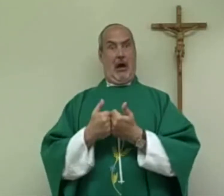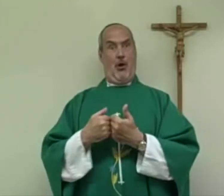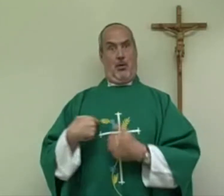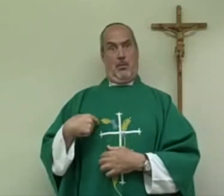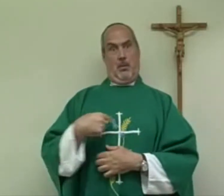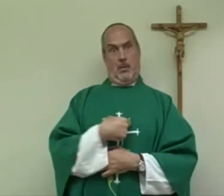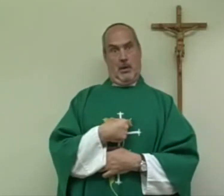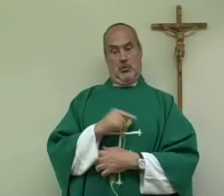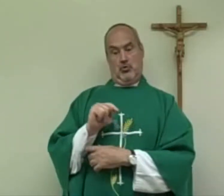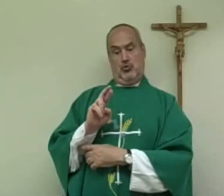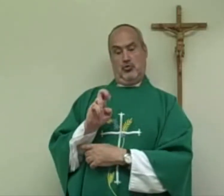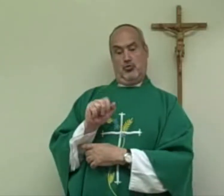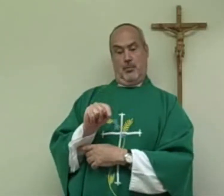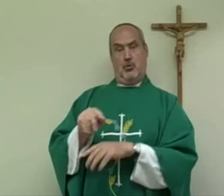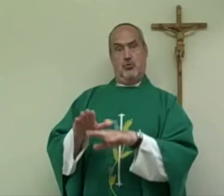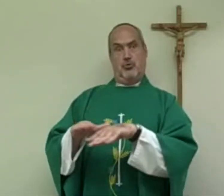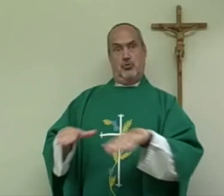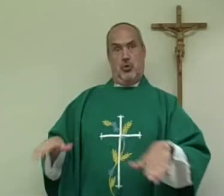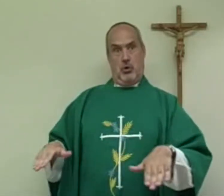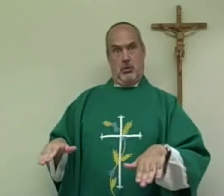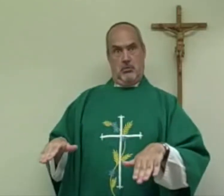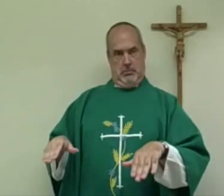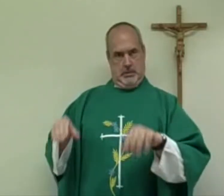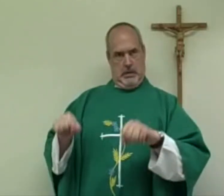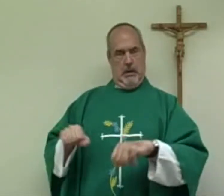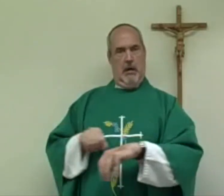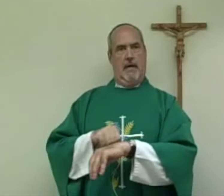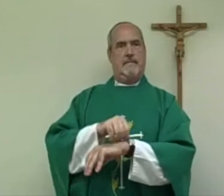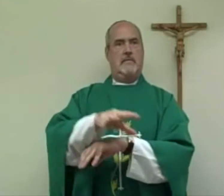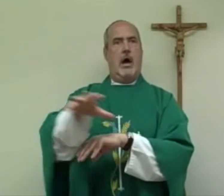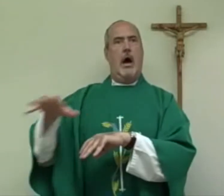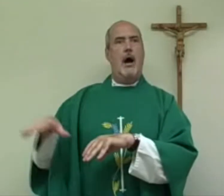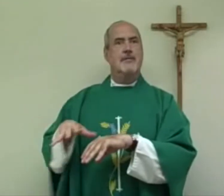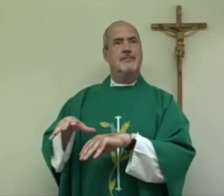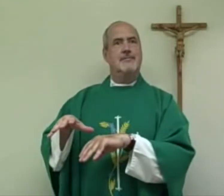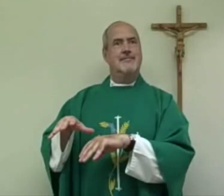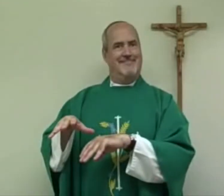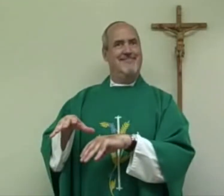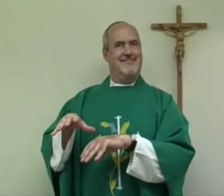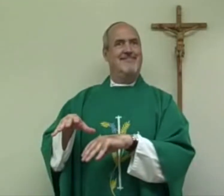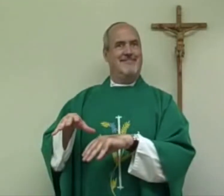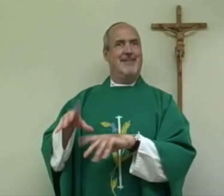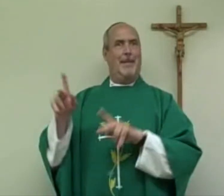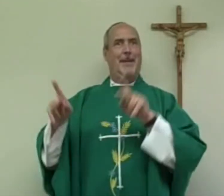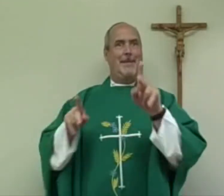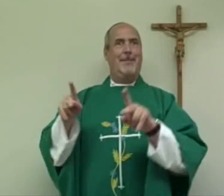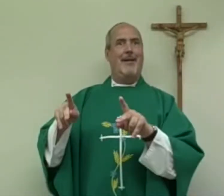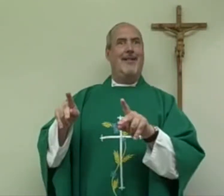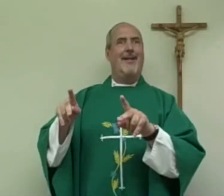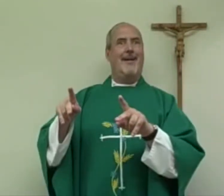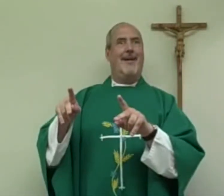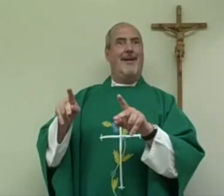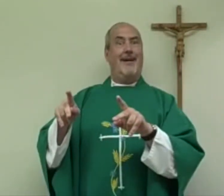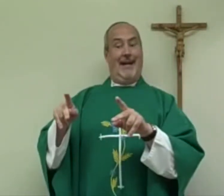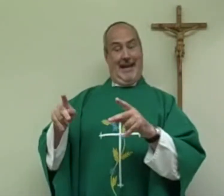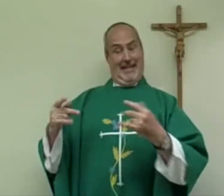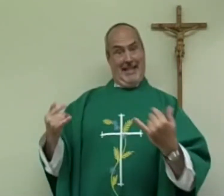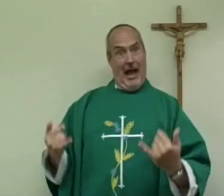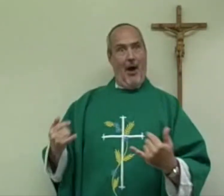Well, you have to think about how we treat children can influence lots